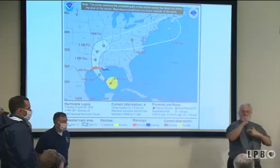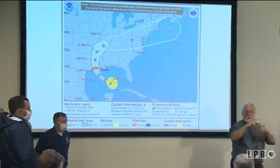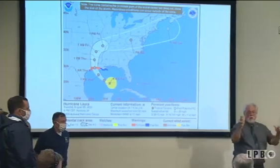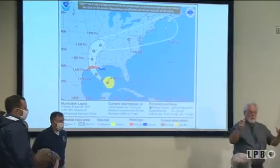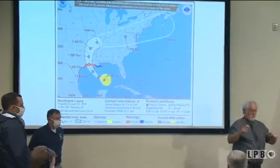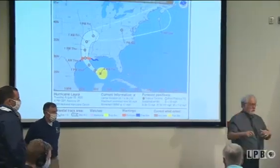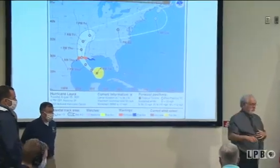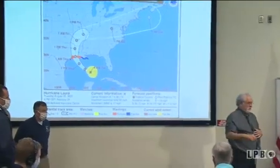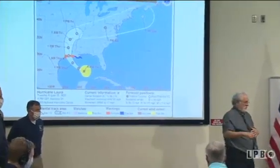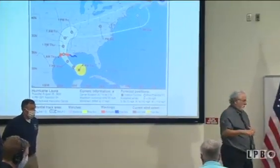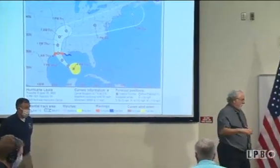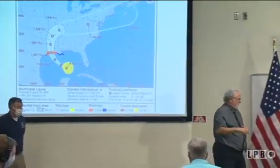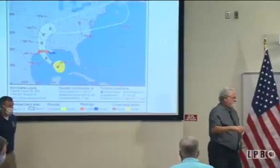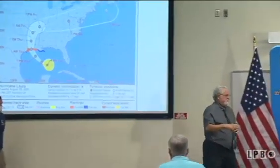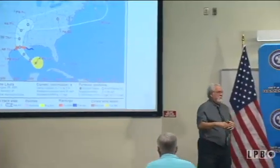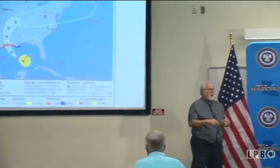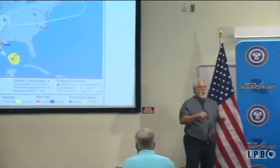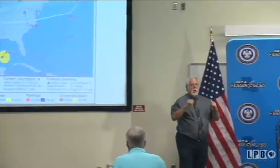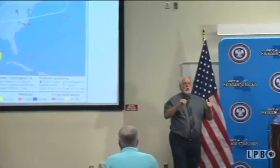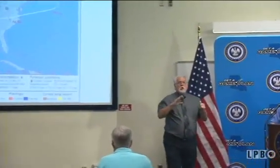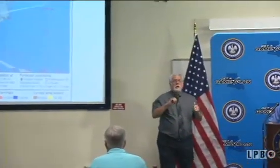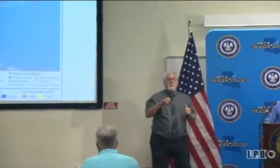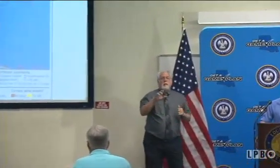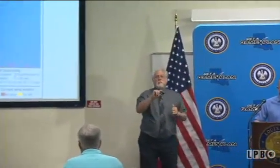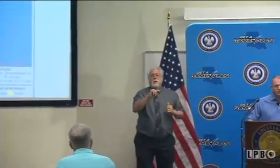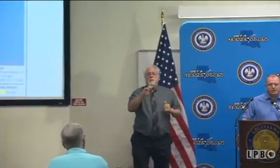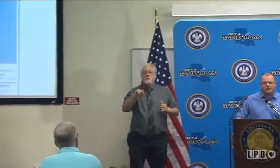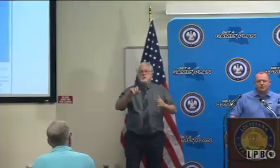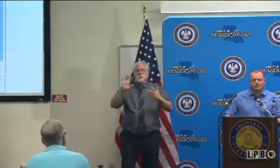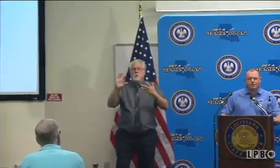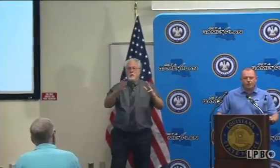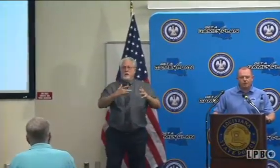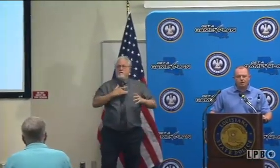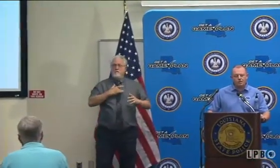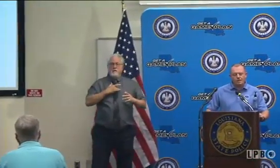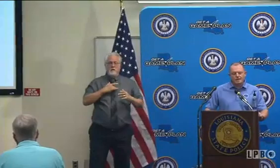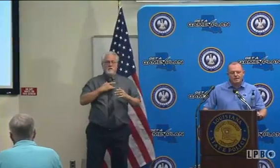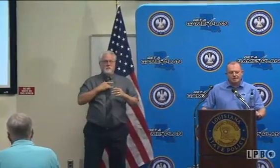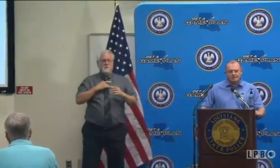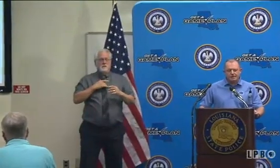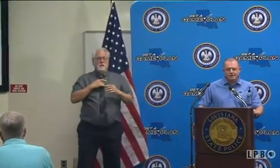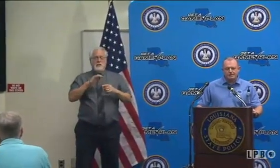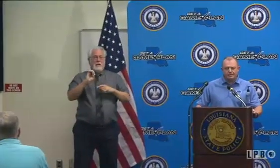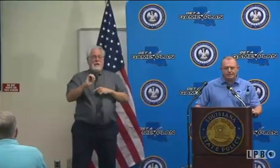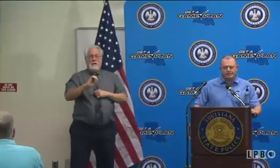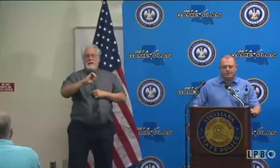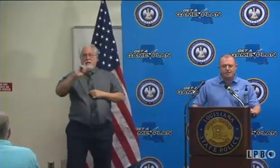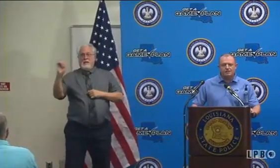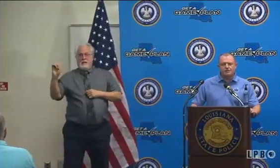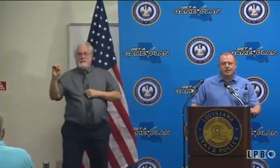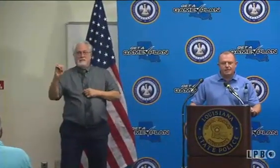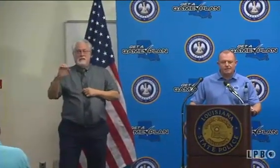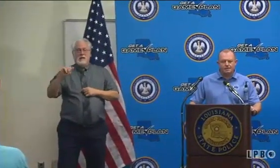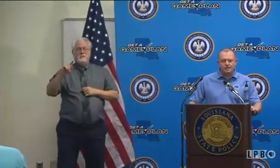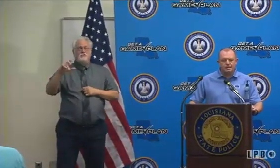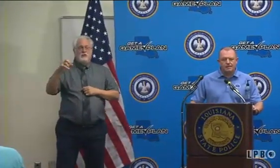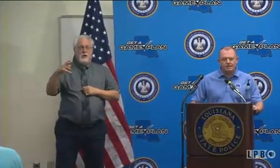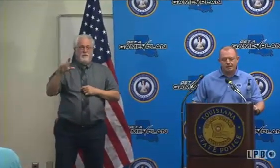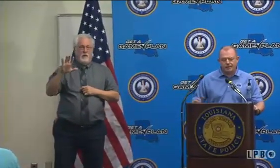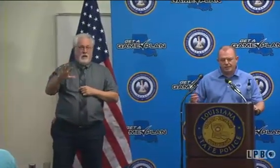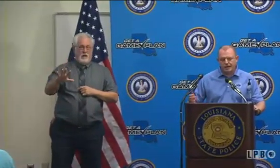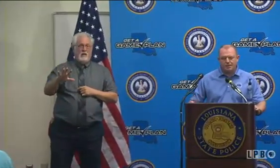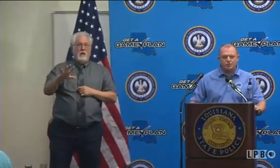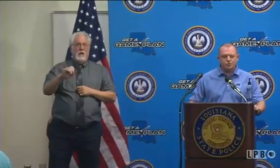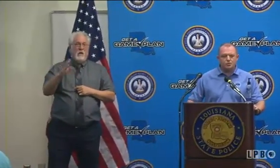there can be even tropical storm force winds felt as far east as the Atchafalaya